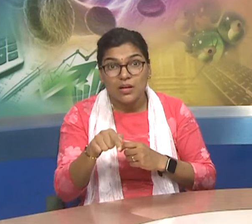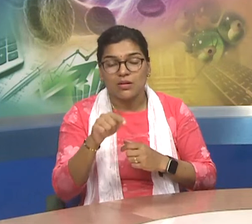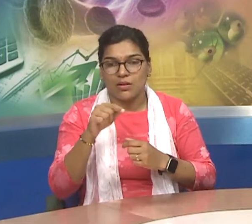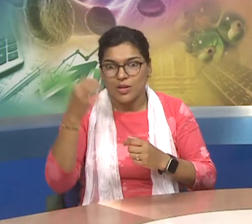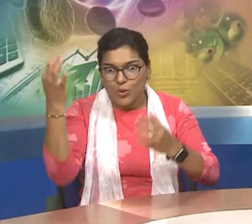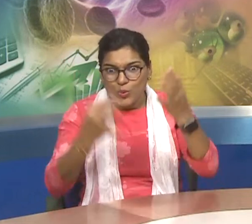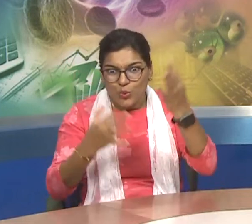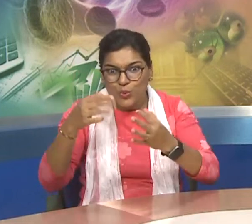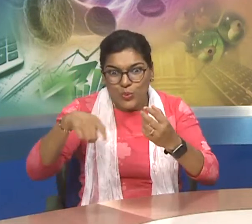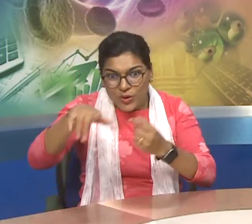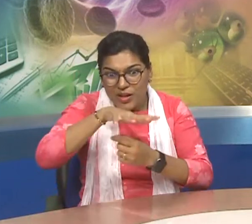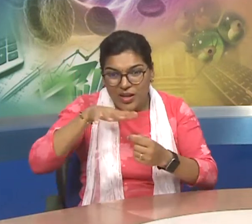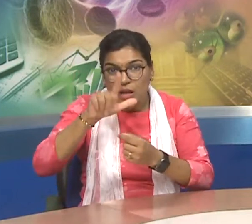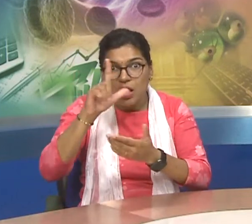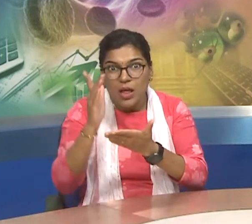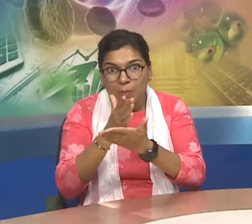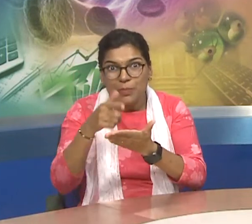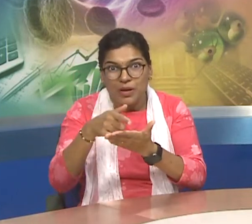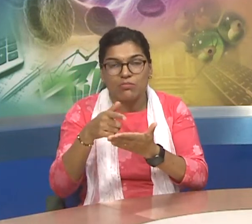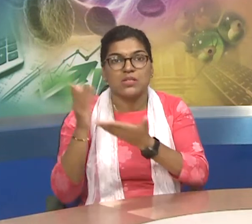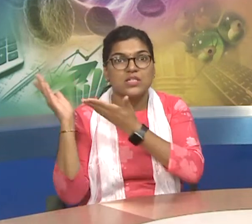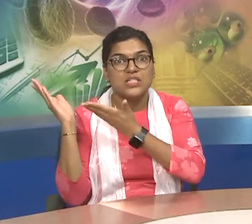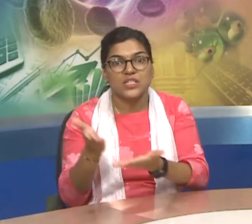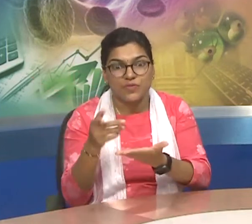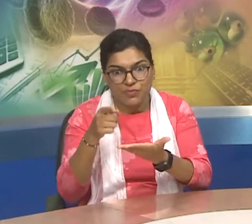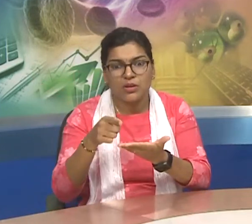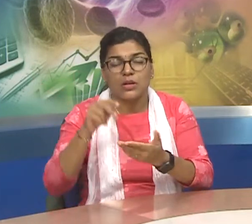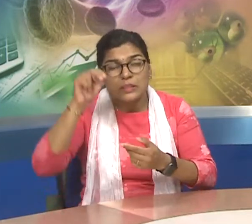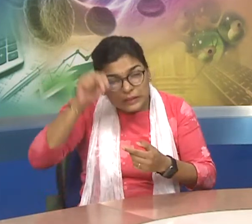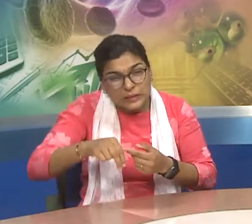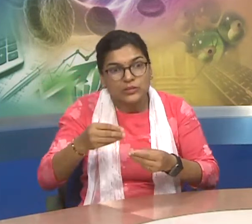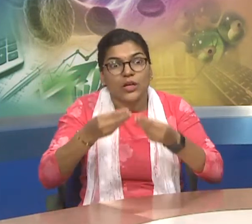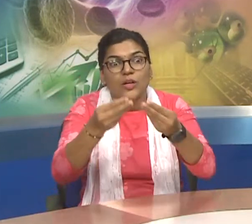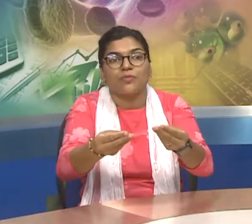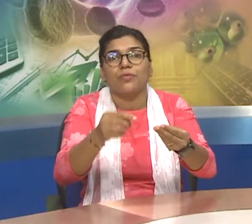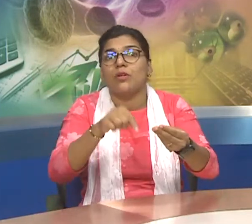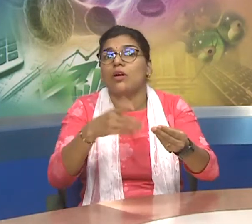that, we will be able to understand the need for modern library services.